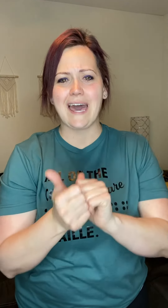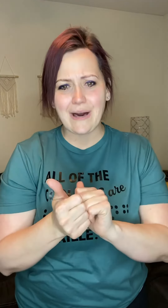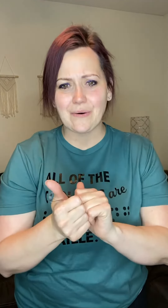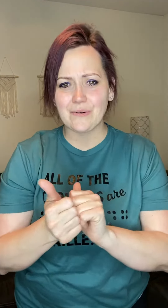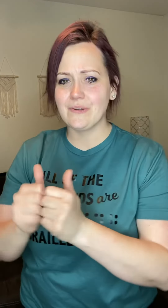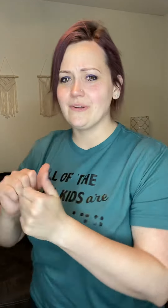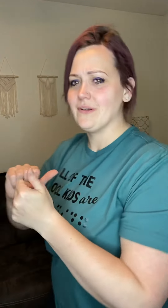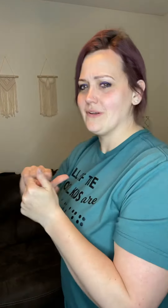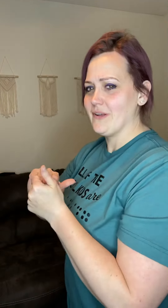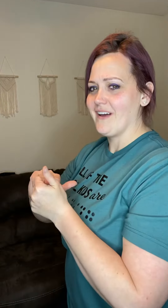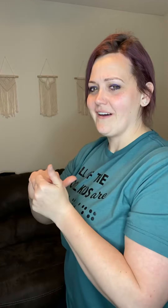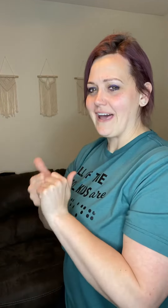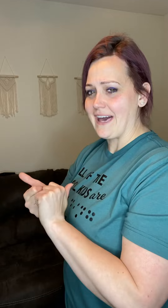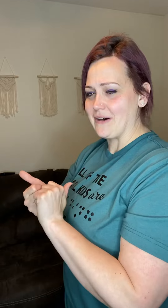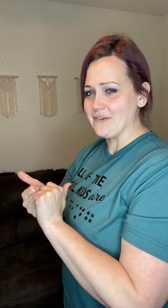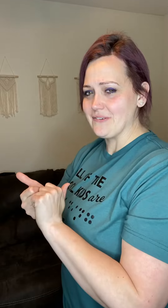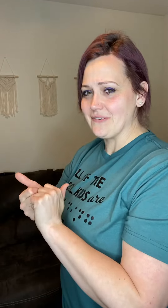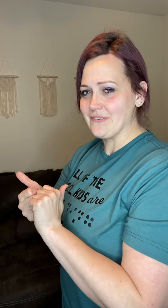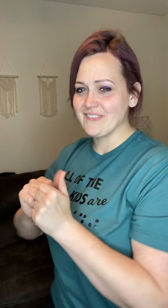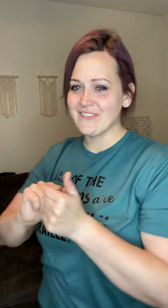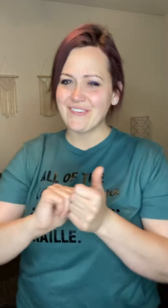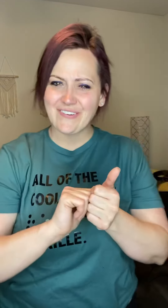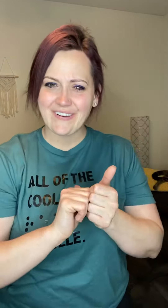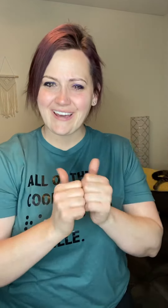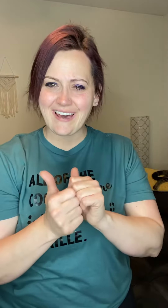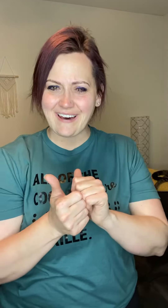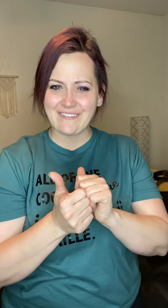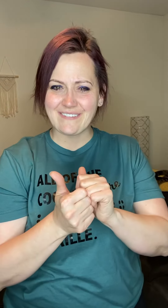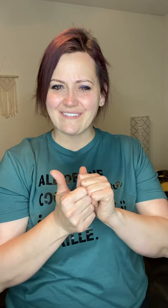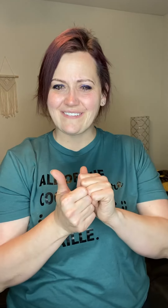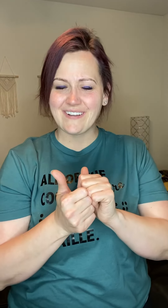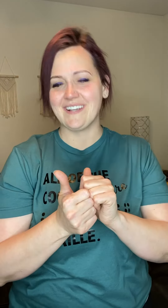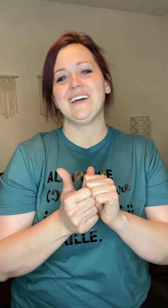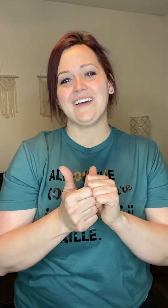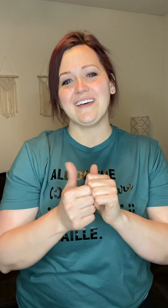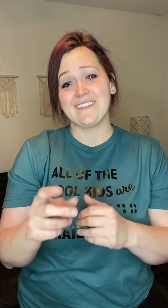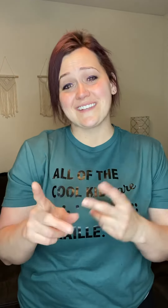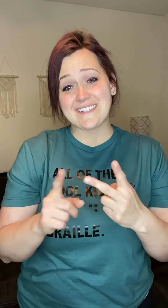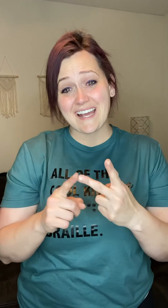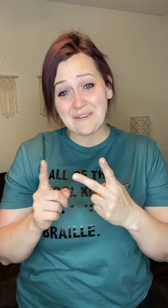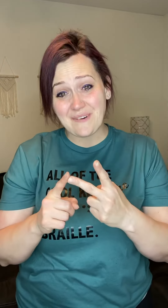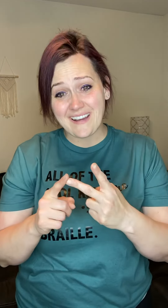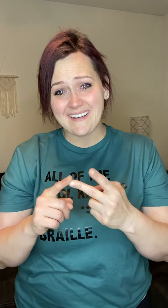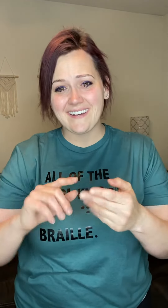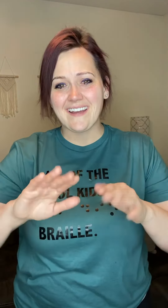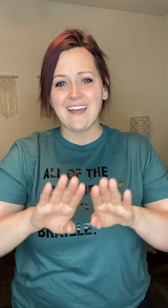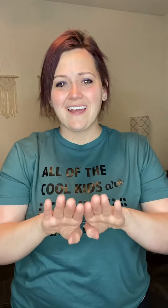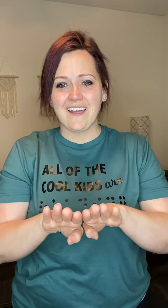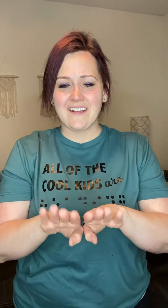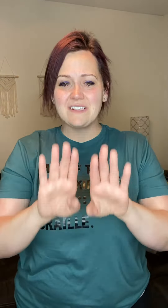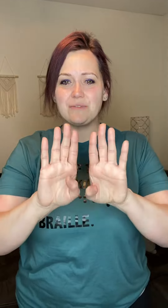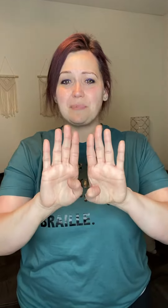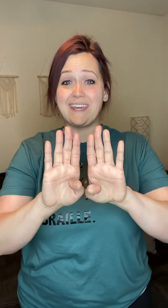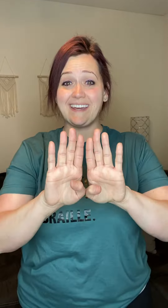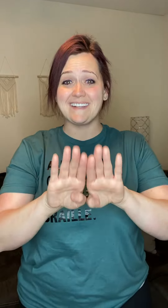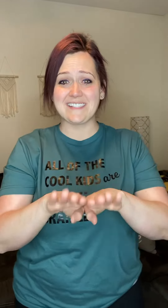How? How? How? The second way, B hands,